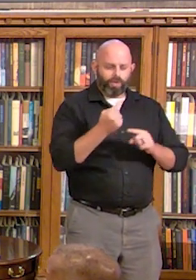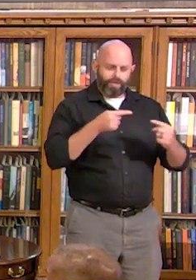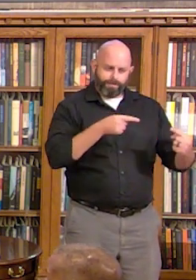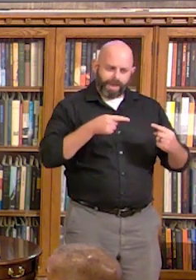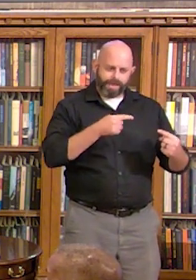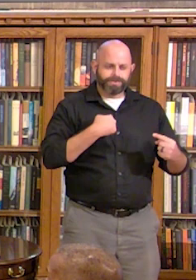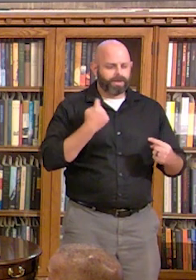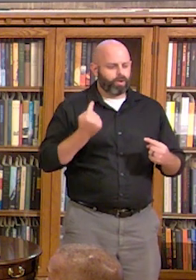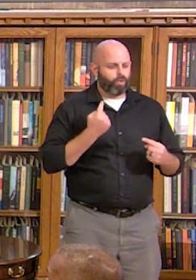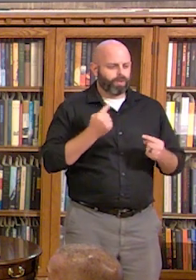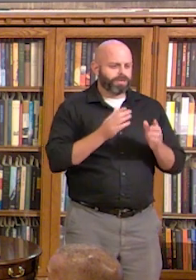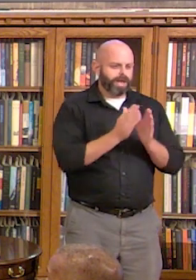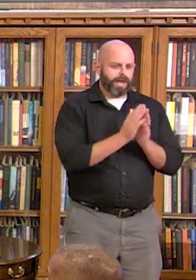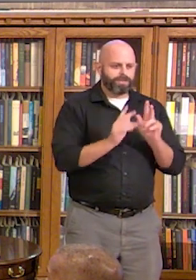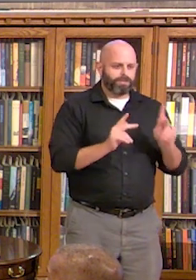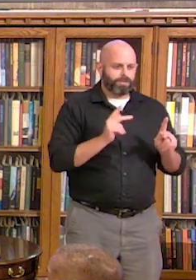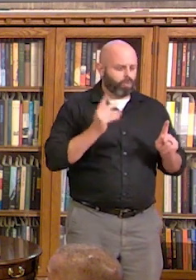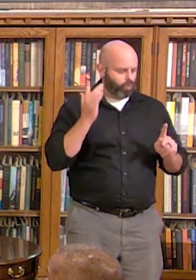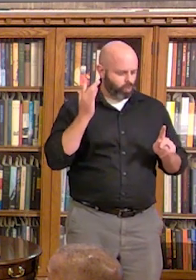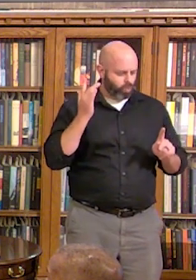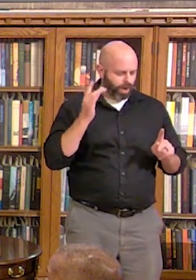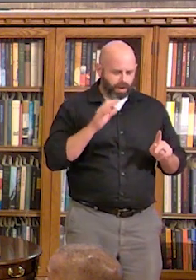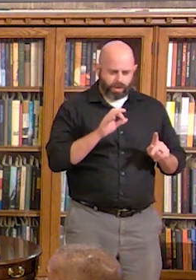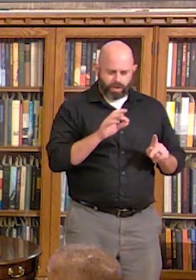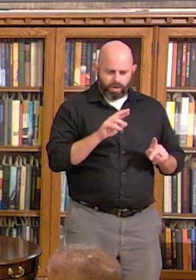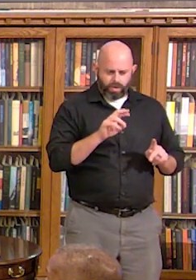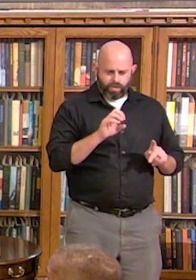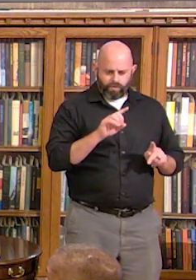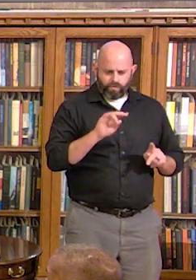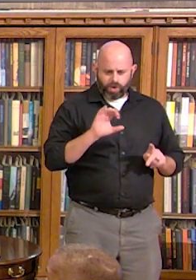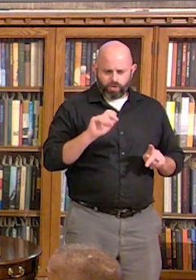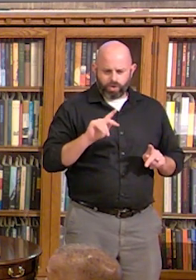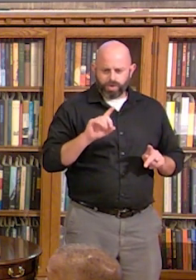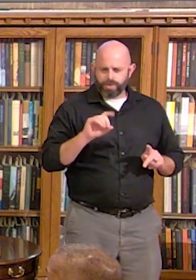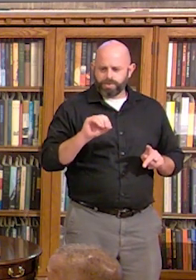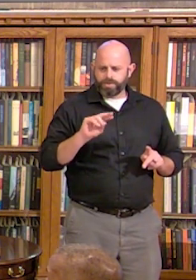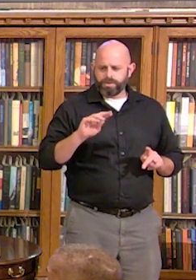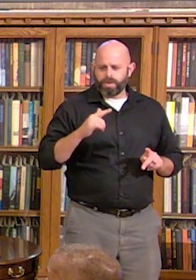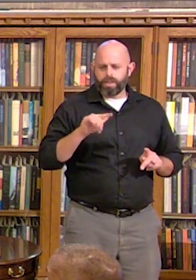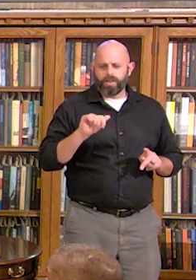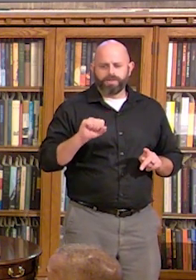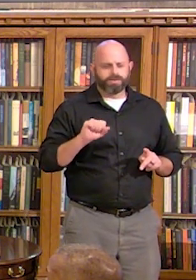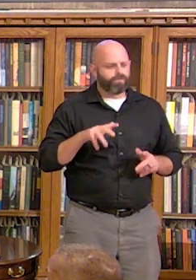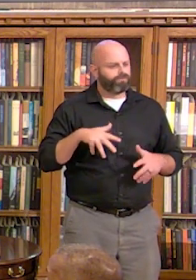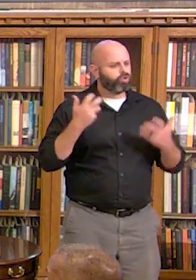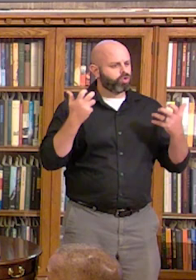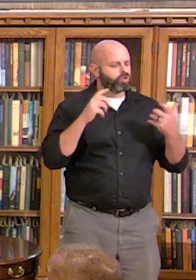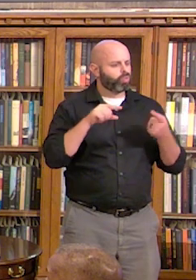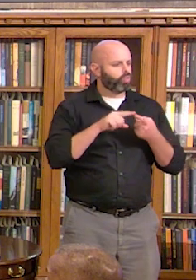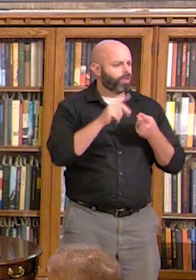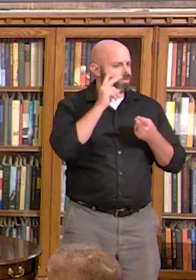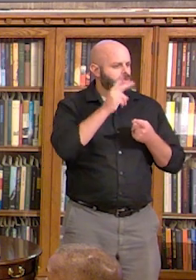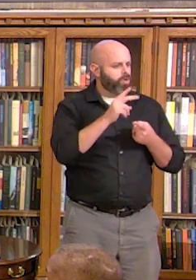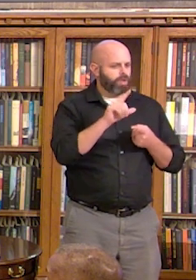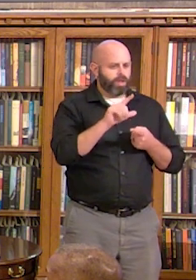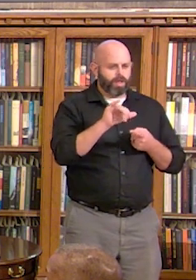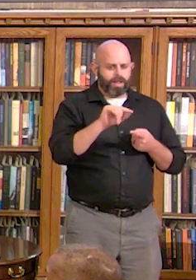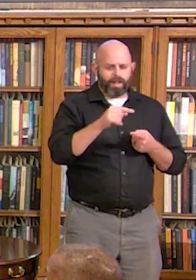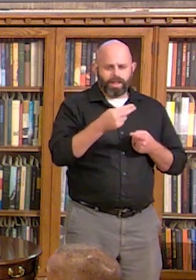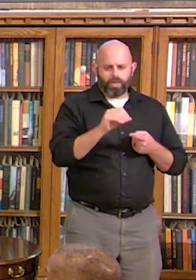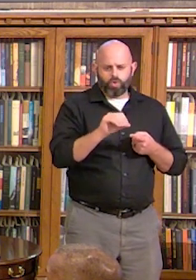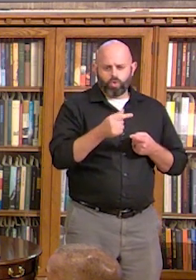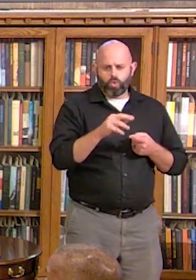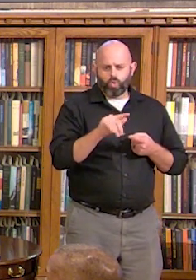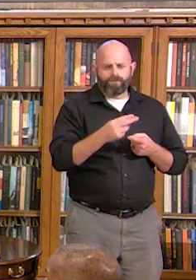I I always ask people is why did Frederick Douglas get furious when he saw that lithograph this this this